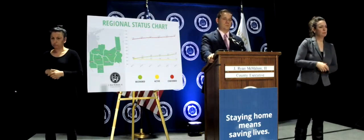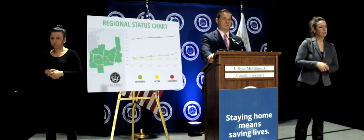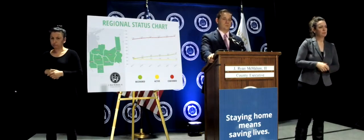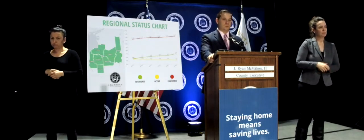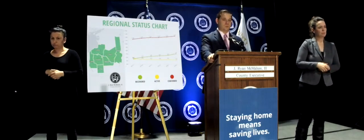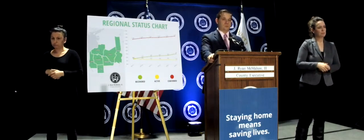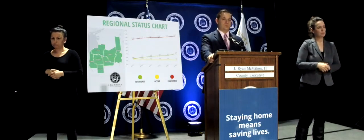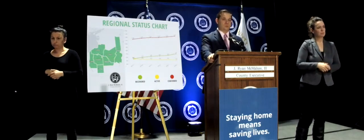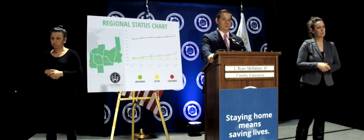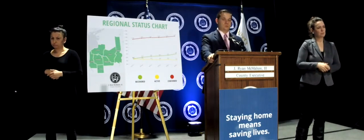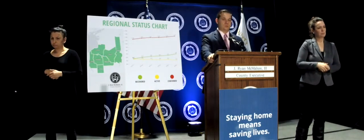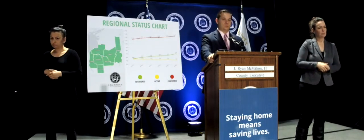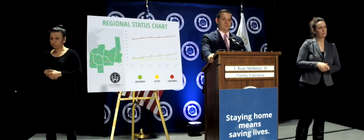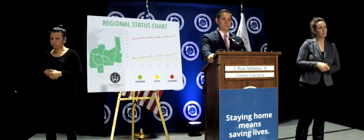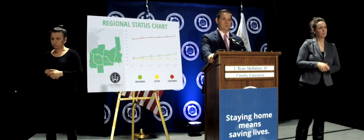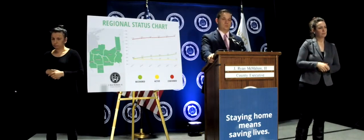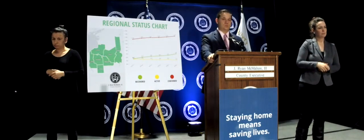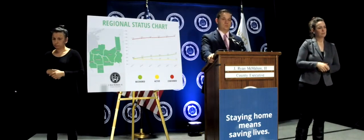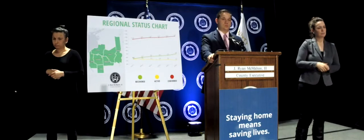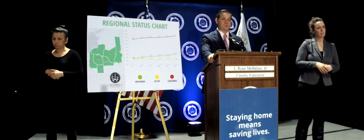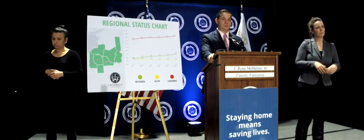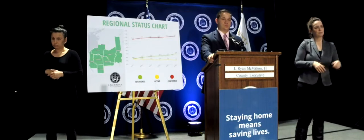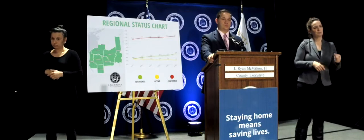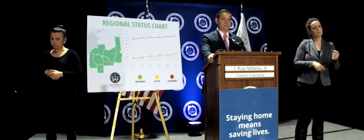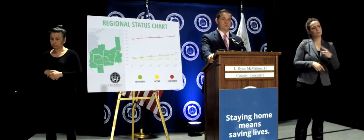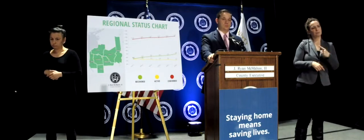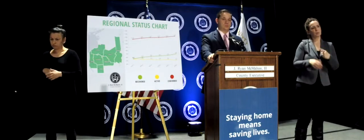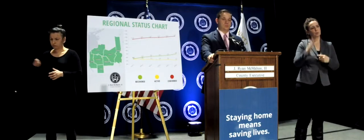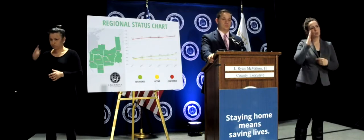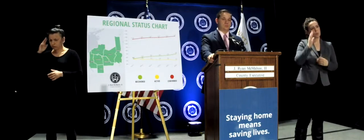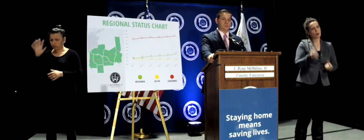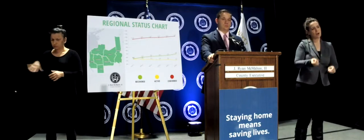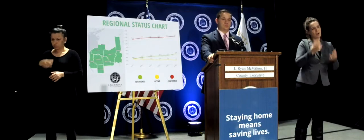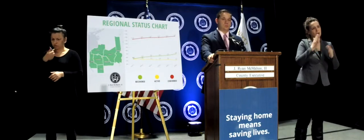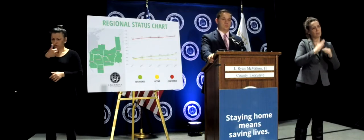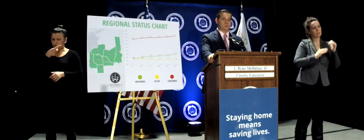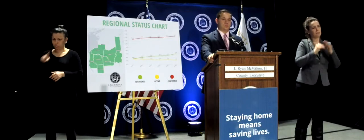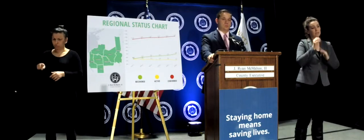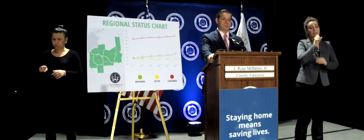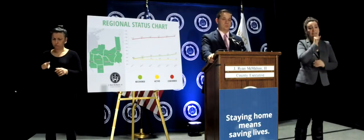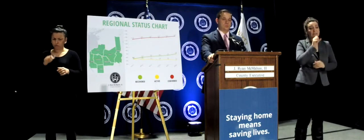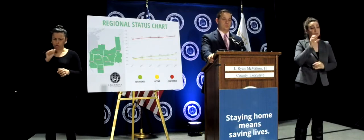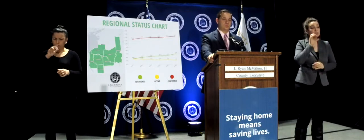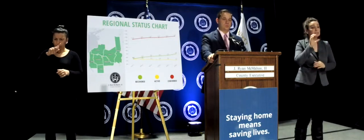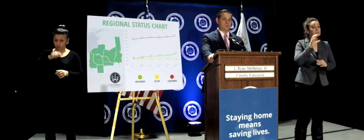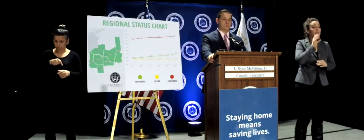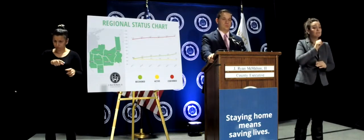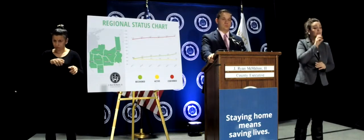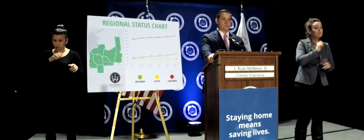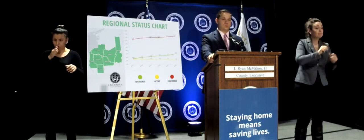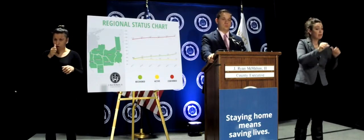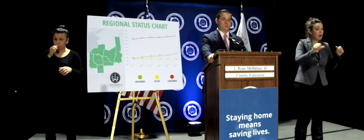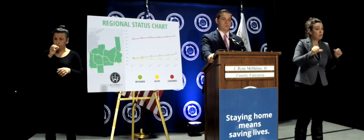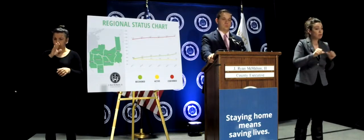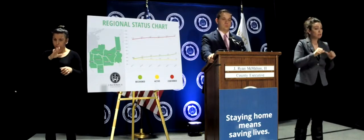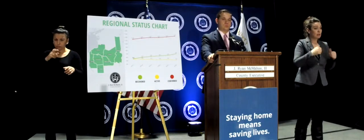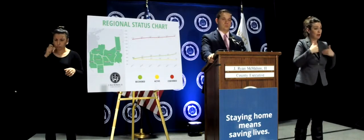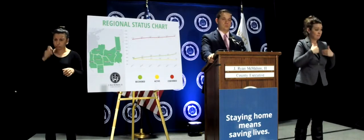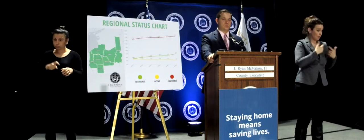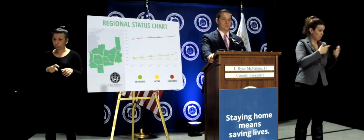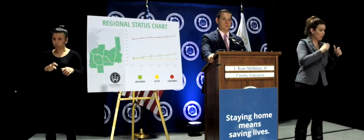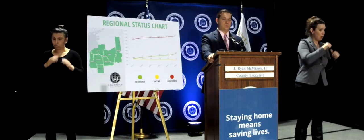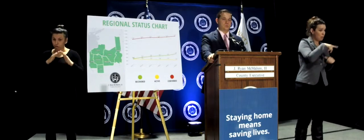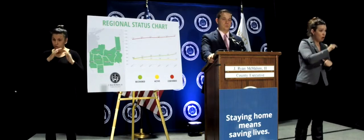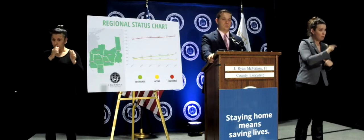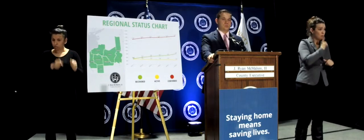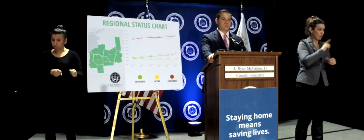buildings, whether they're elder care facilities or residential apartments, where there are outbreaks, and you're going in there more aggressively to test